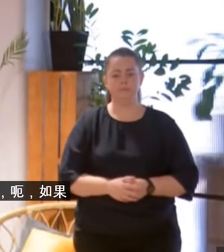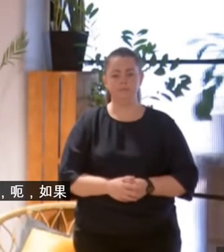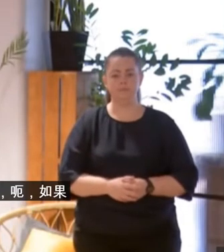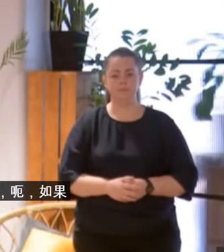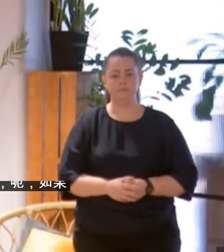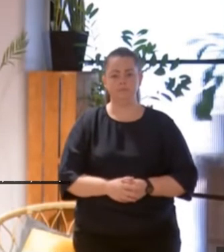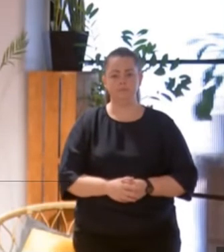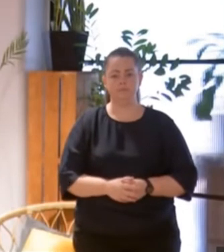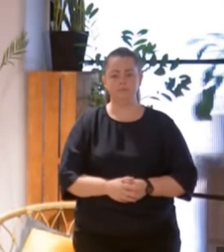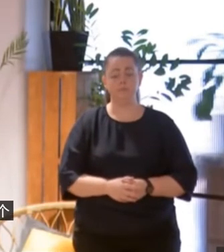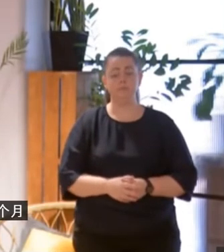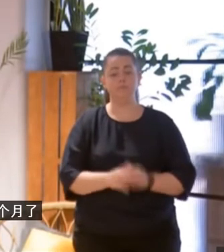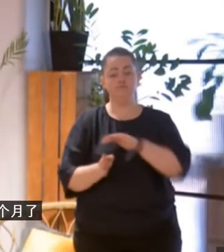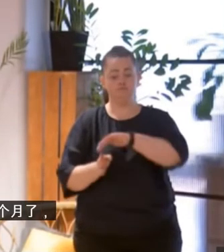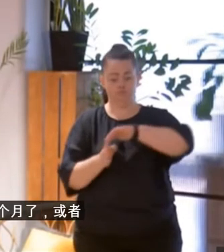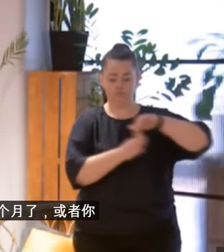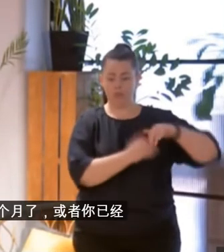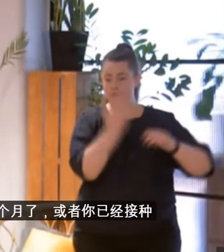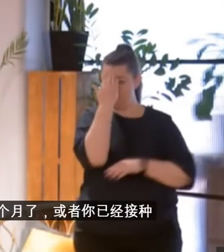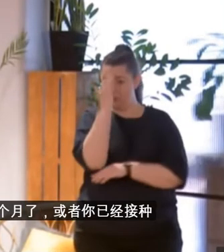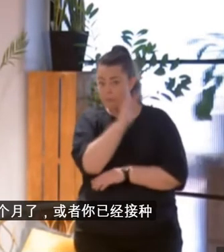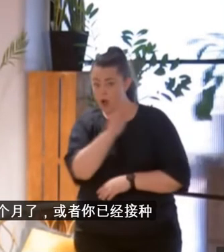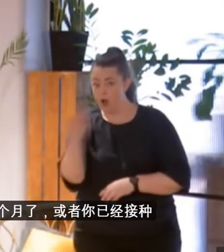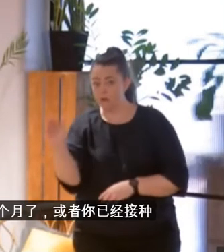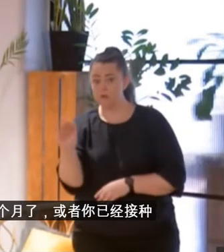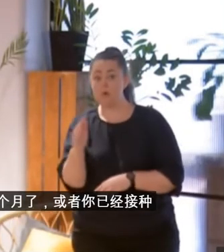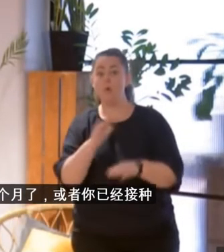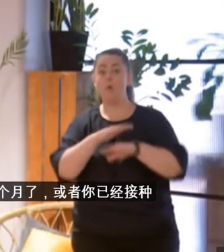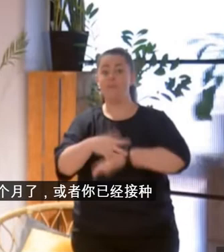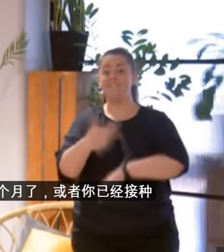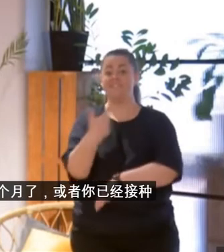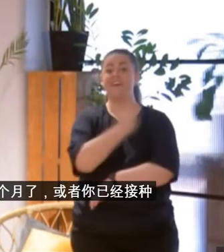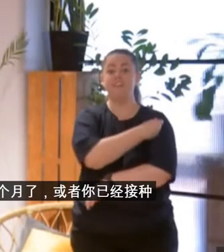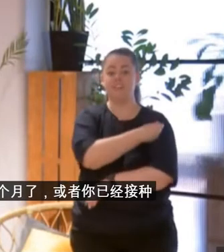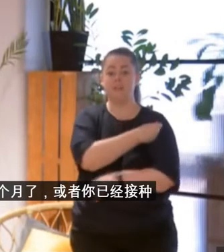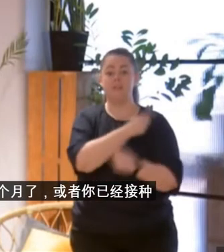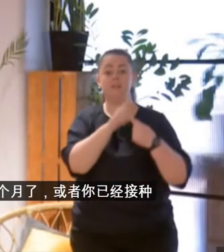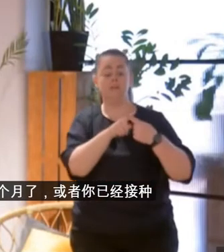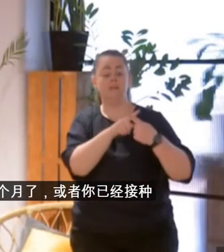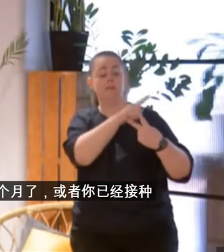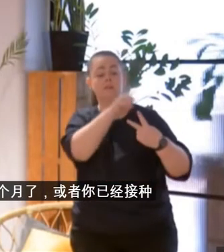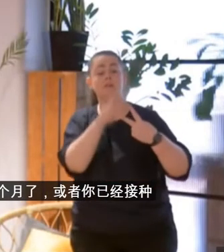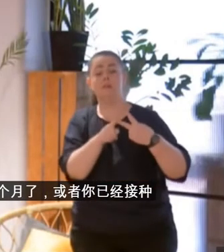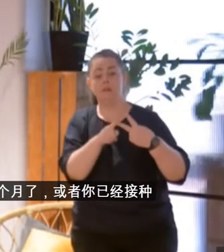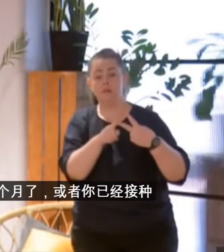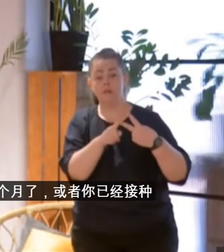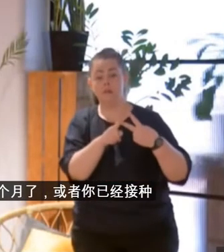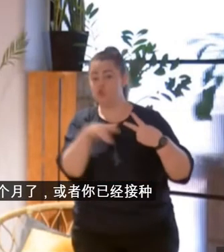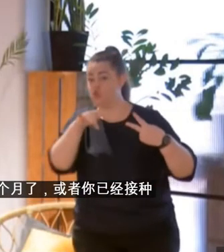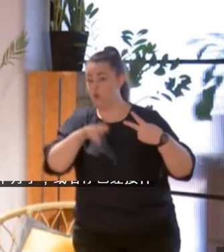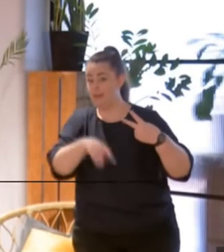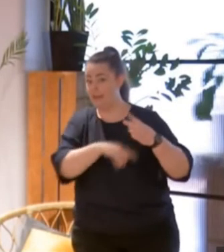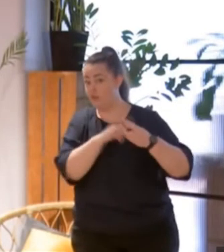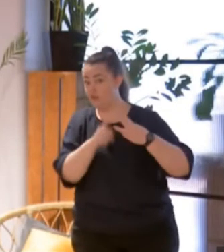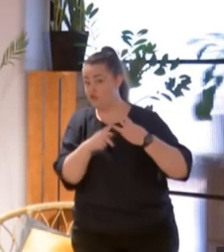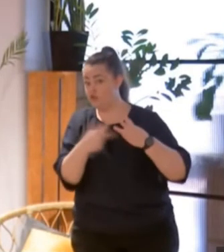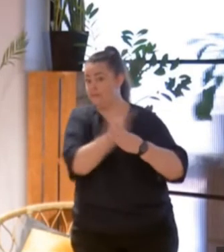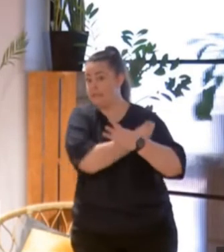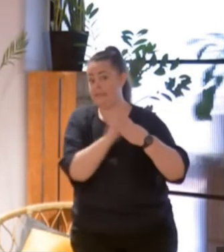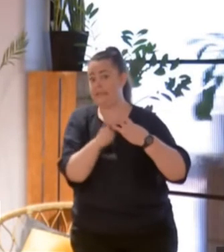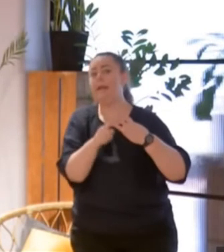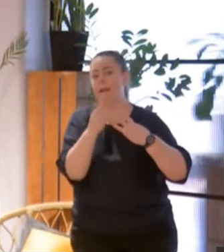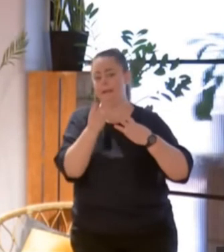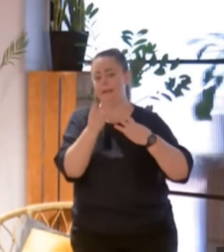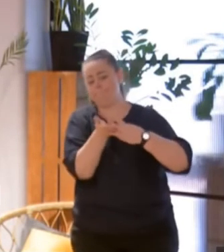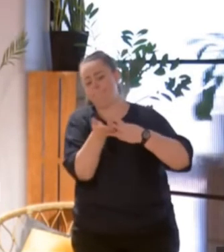second dose vaccination, or you've had COVID between 4 and 6 weeks, please go and receive that